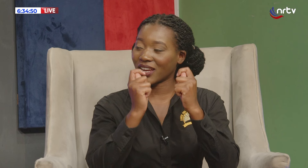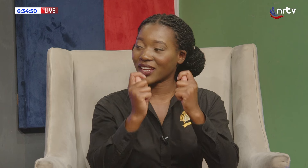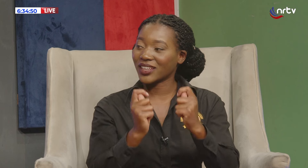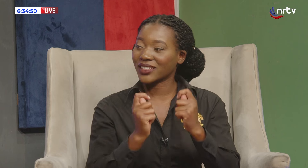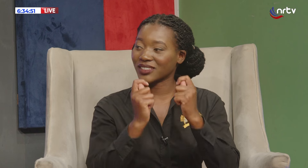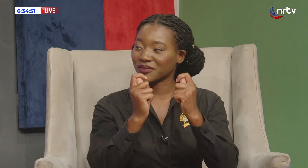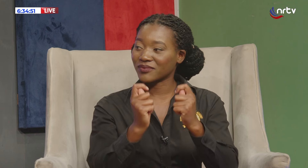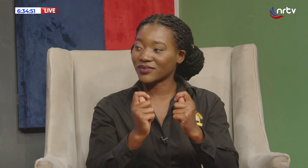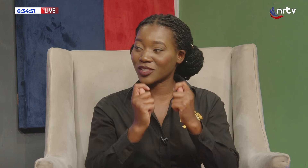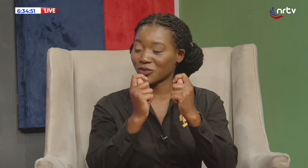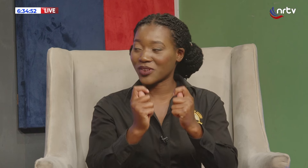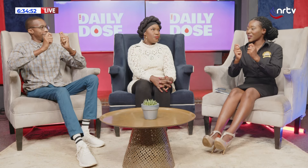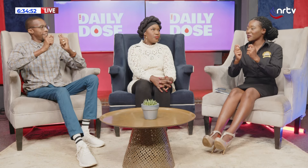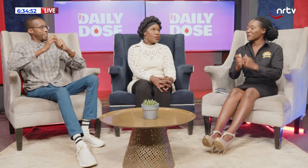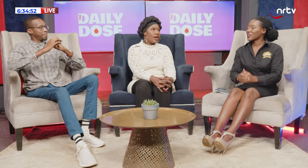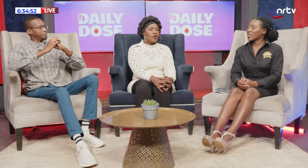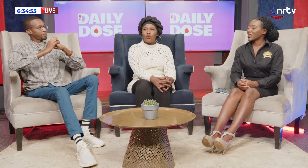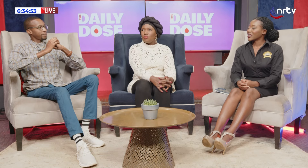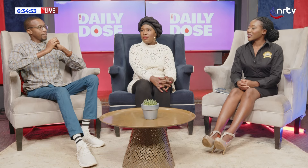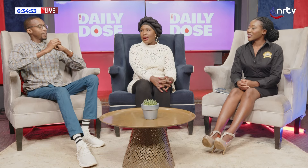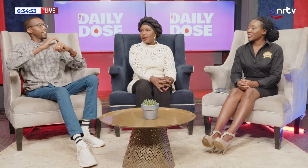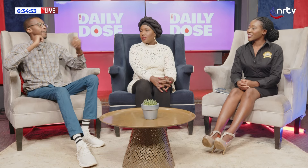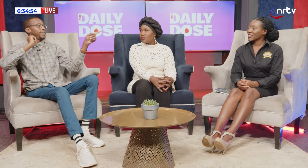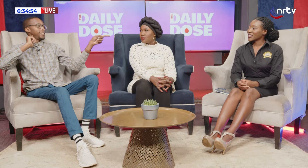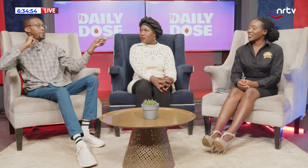I'm trying. Just to try. And this is to lie.